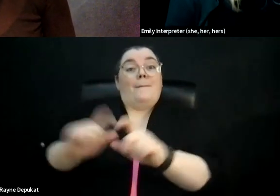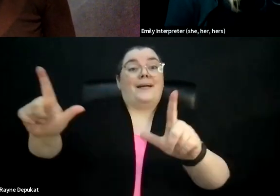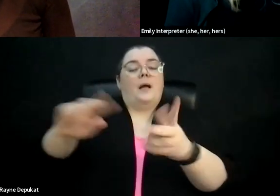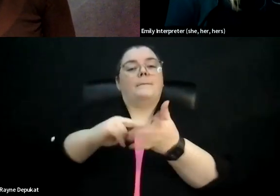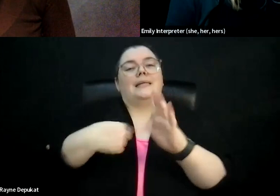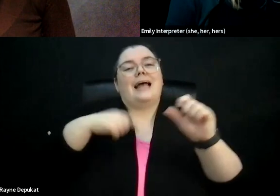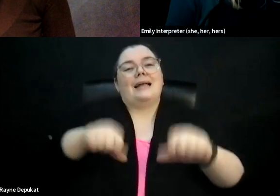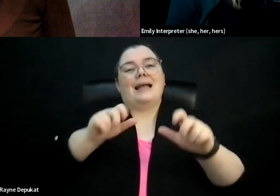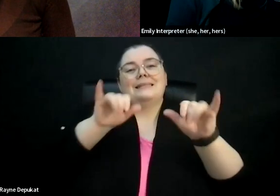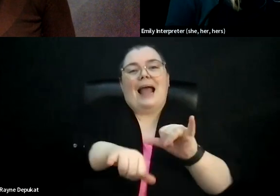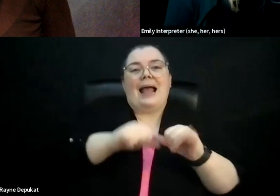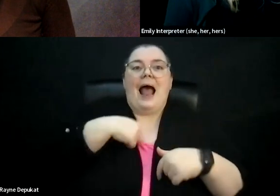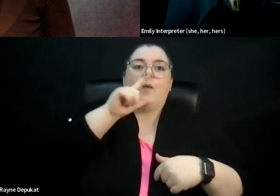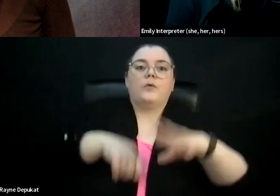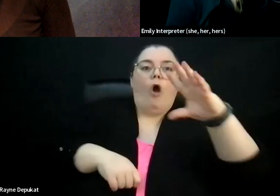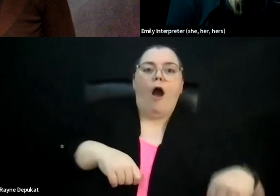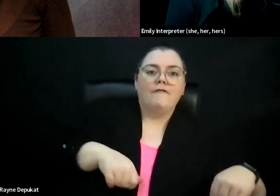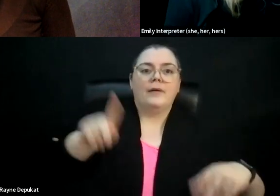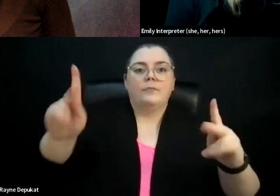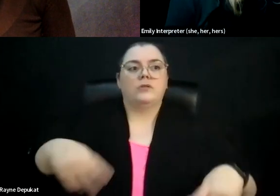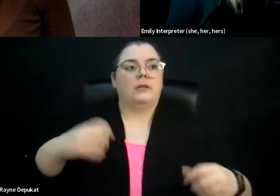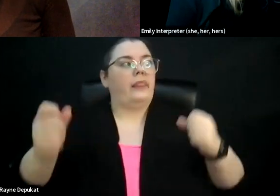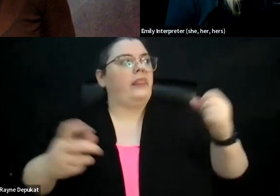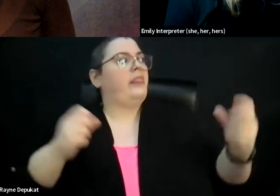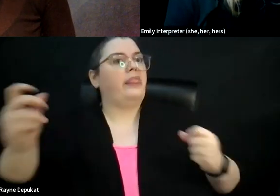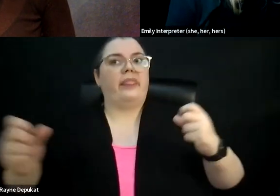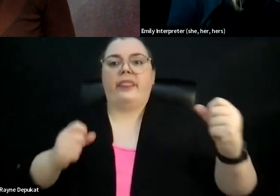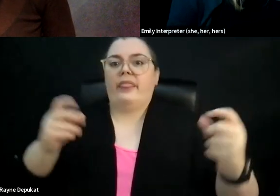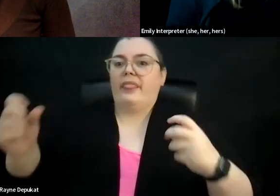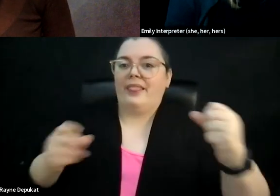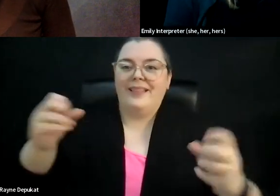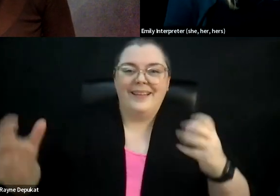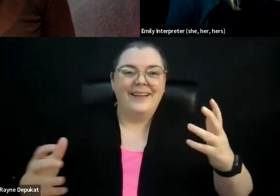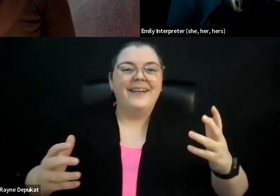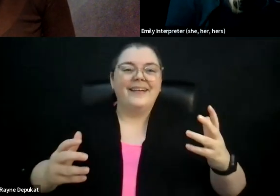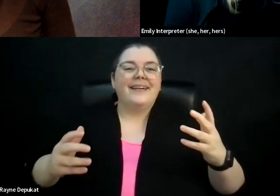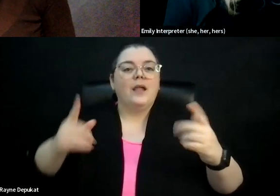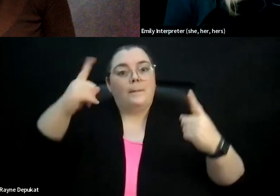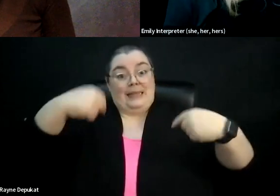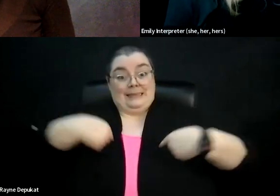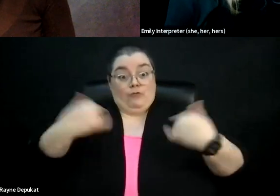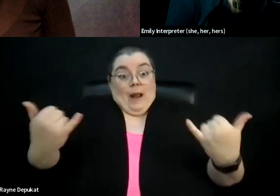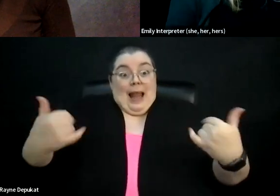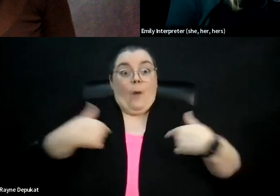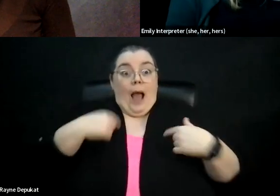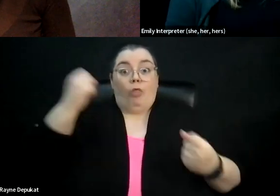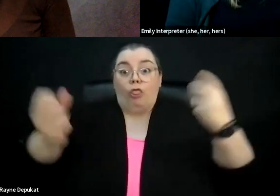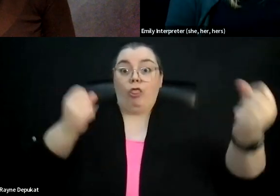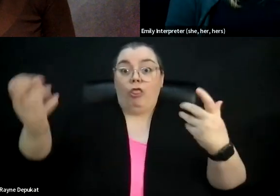people on right now. So if someone else comes on, I can stay on. I don't have to go off and someone's talking to, you know, not me. So, because right